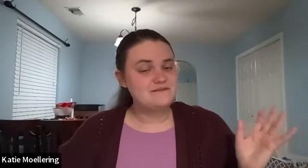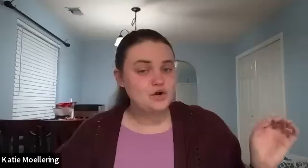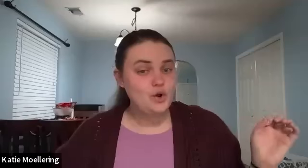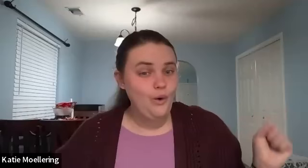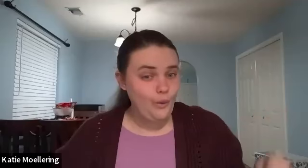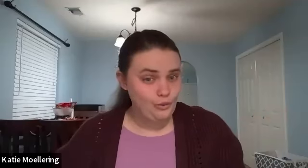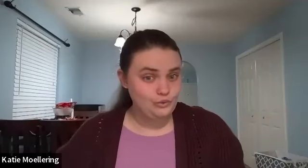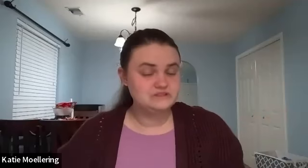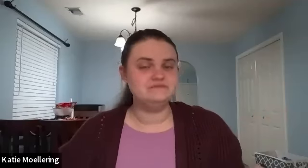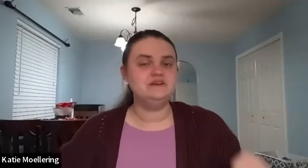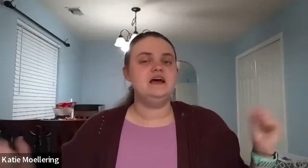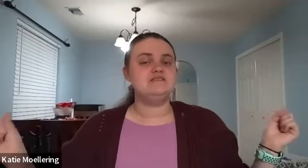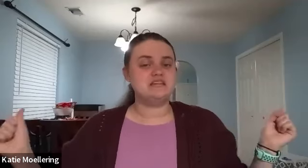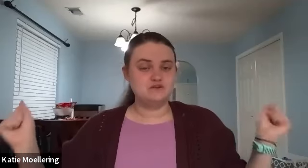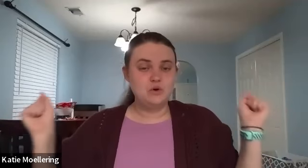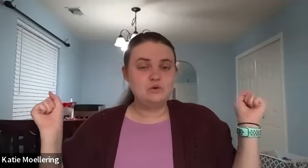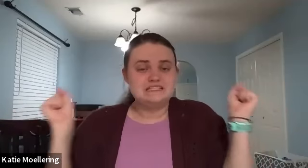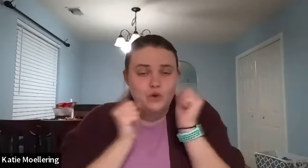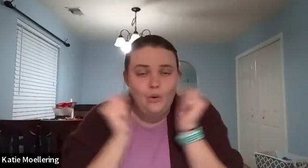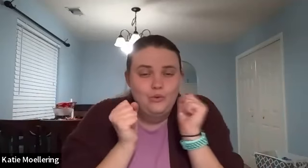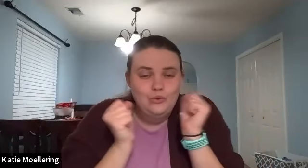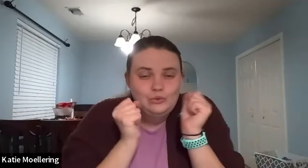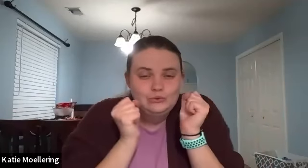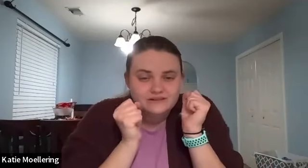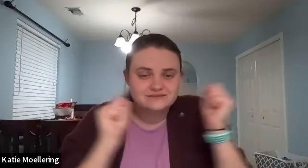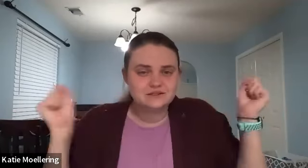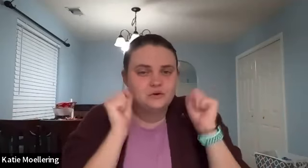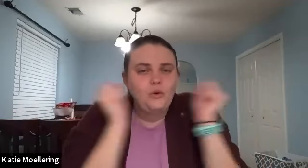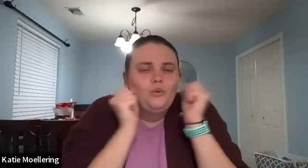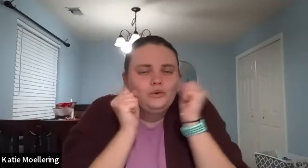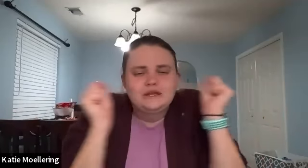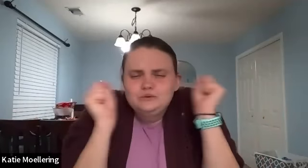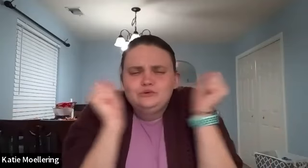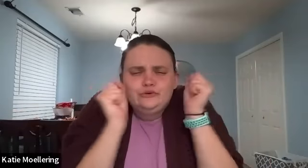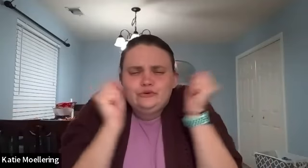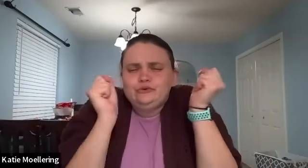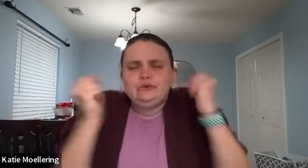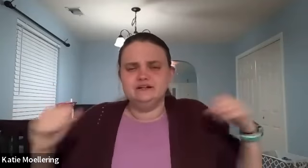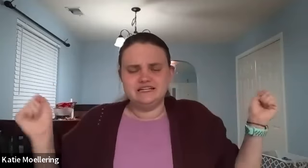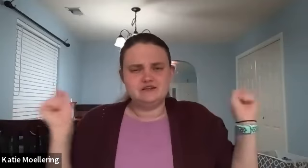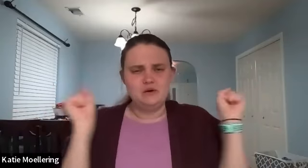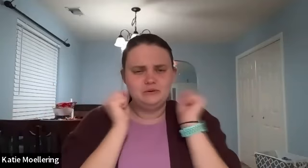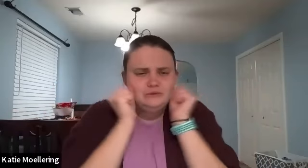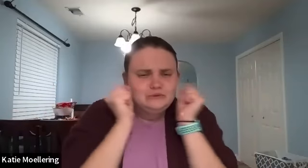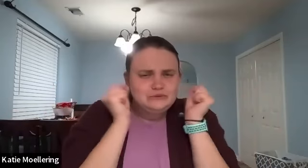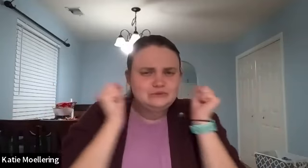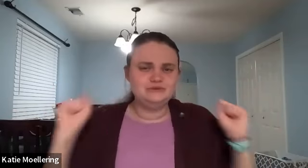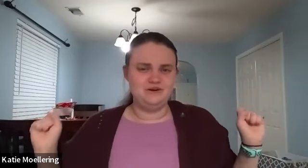for cold. And the sign for cold is cold. Cold, like, woo, it's cold. Woo,